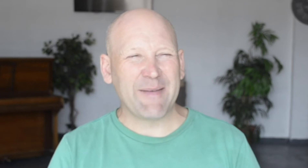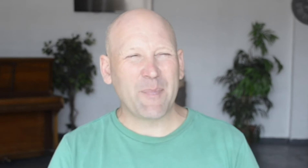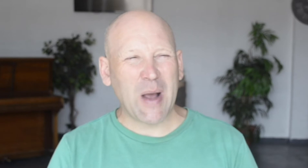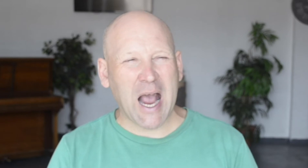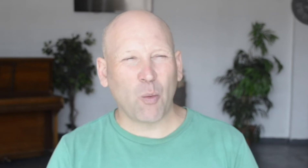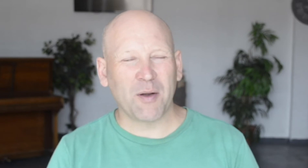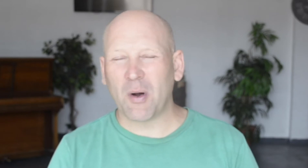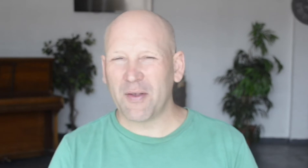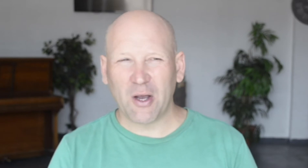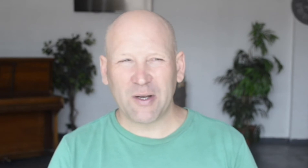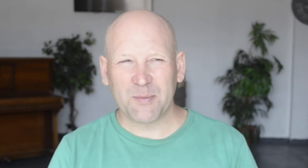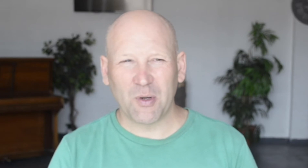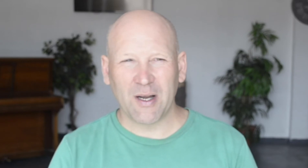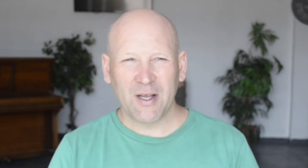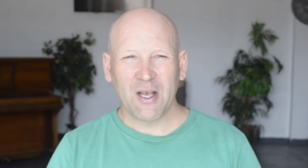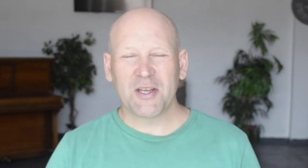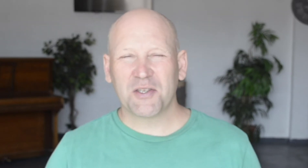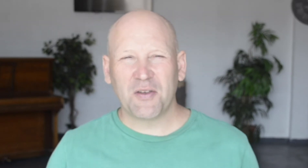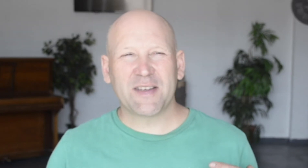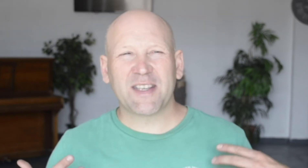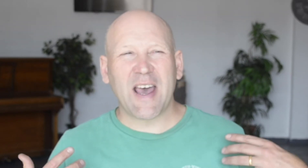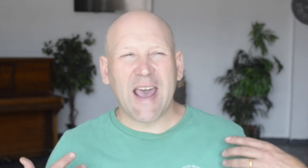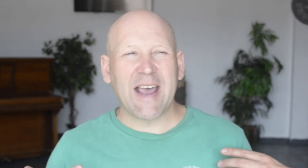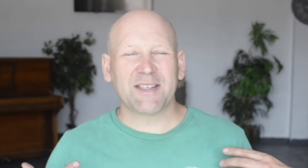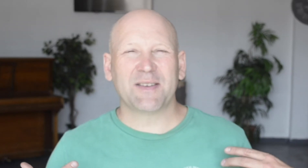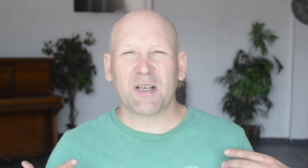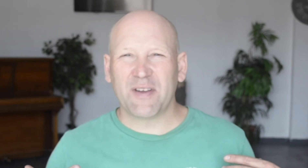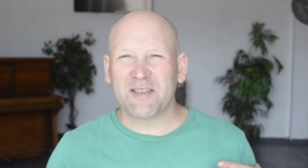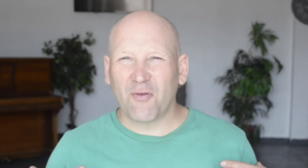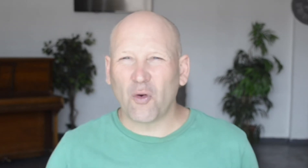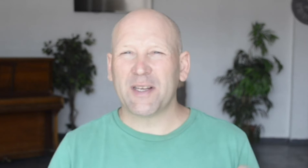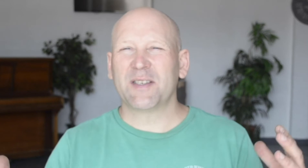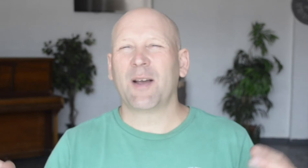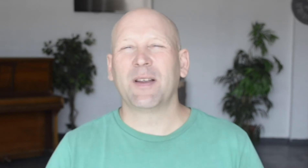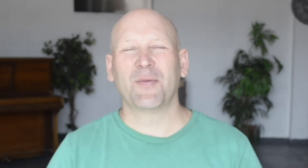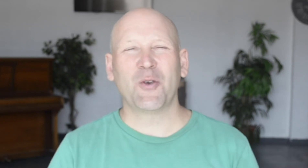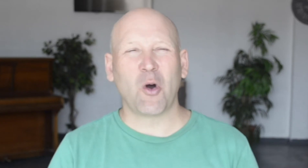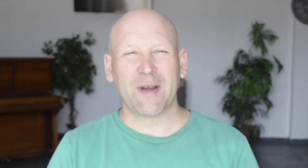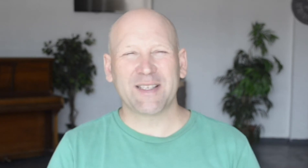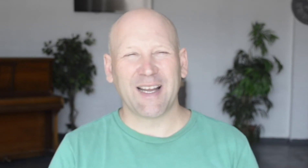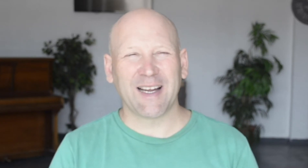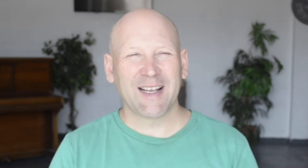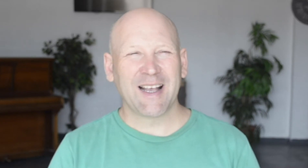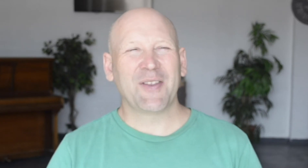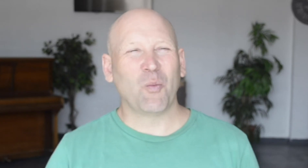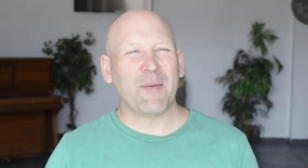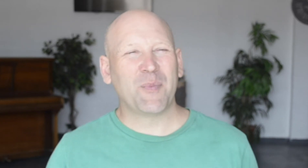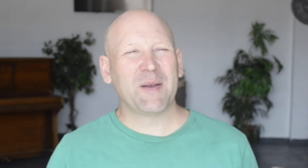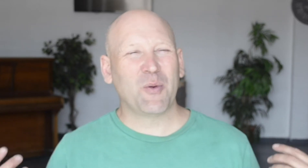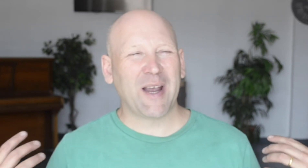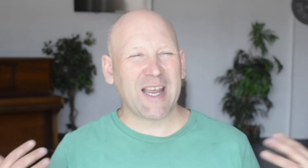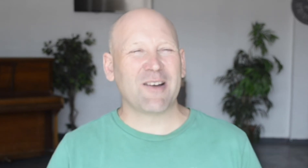it empowered by the Holy Spirit. So there's the essence of his voice coming through what we sing, that